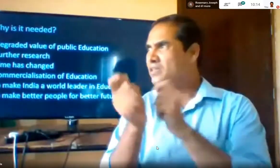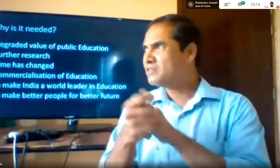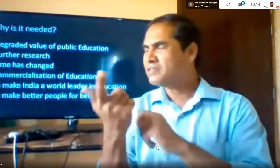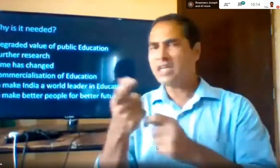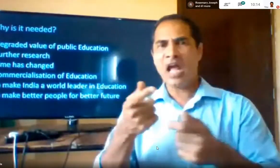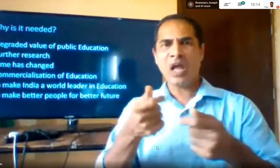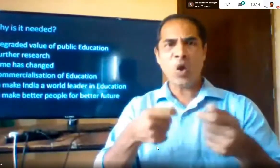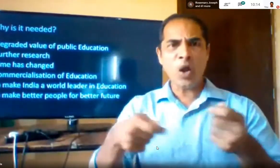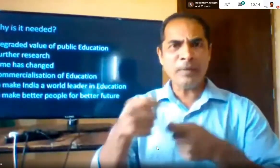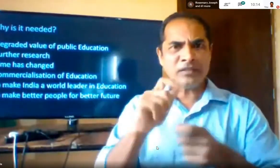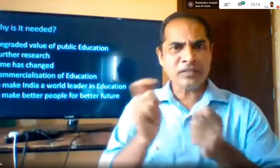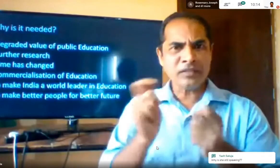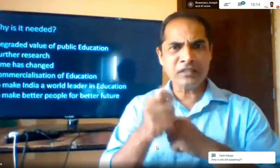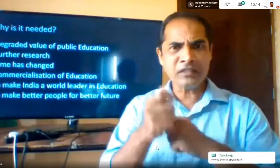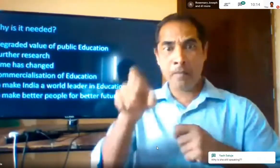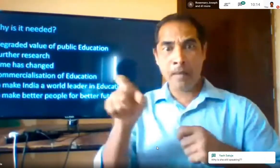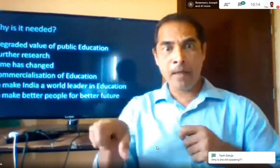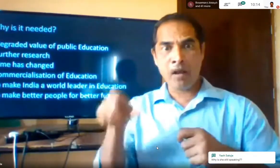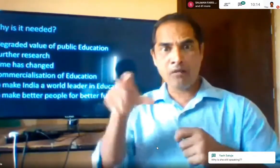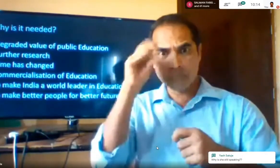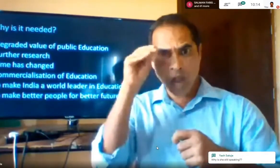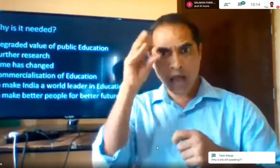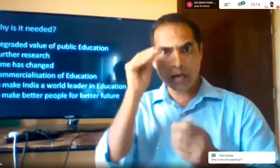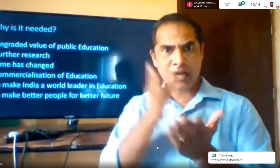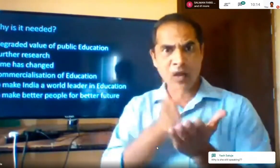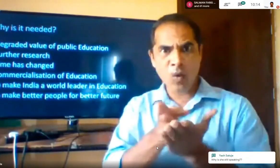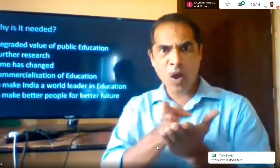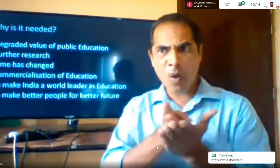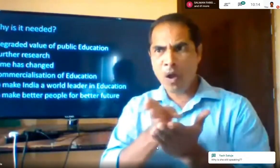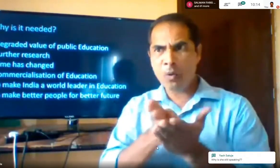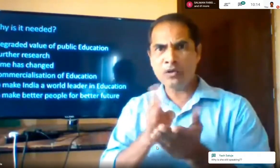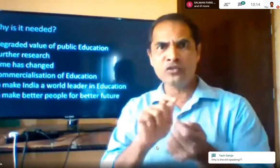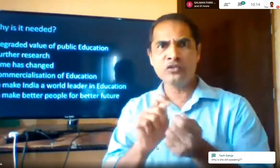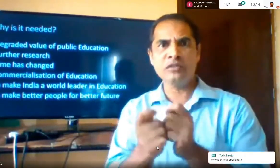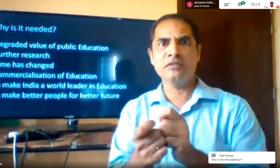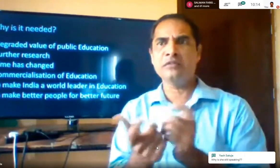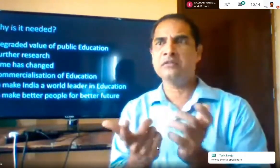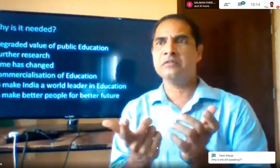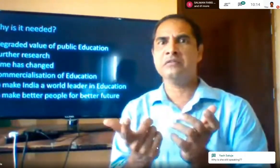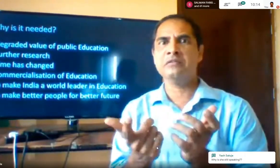was established. So there need to be something change.